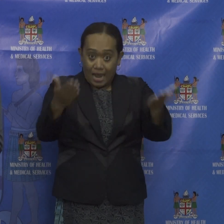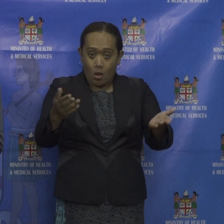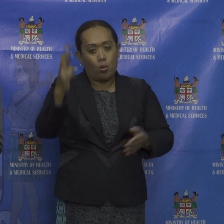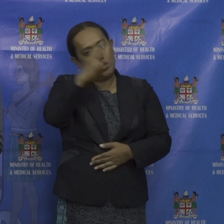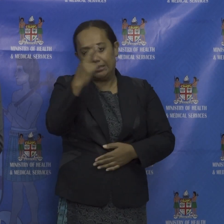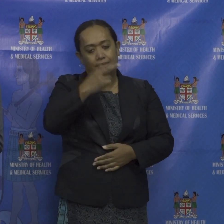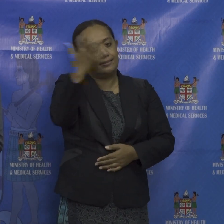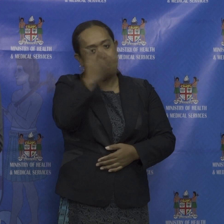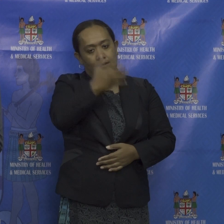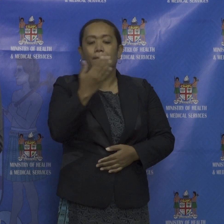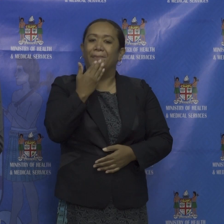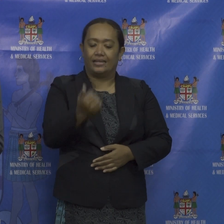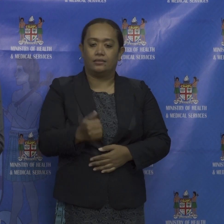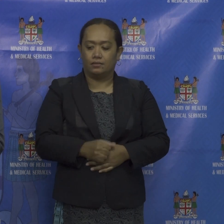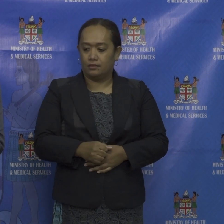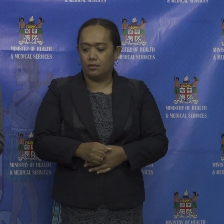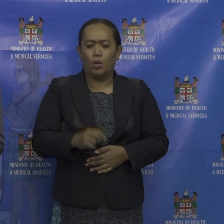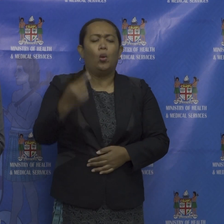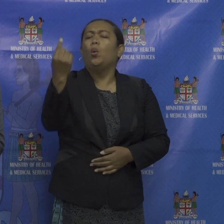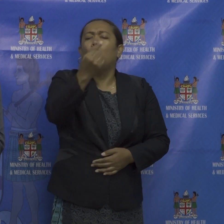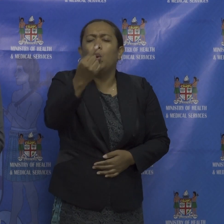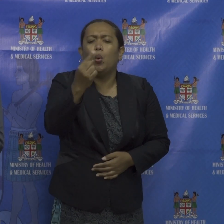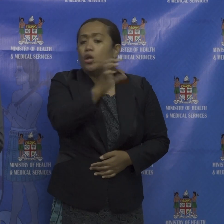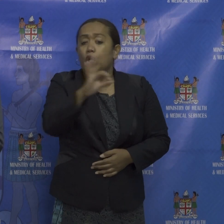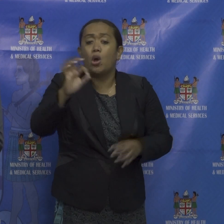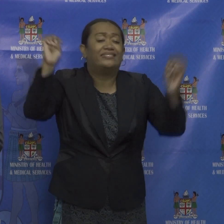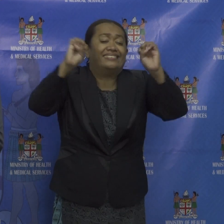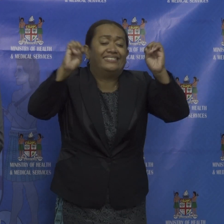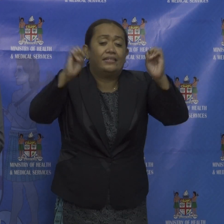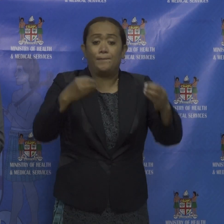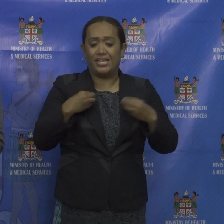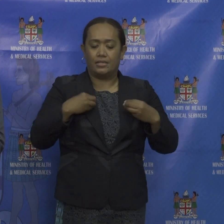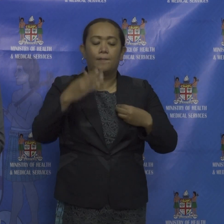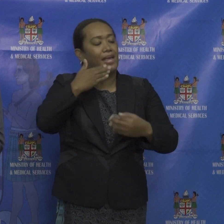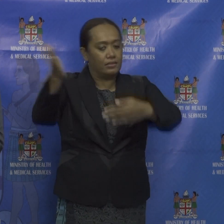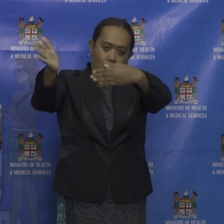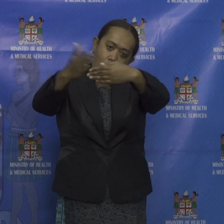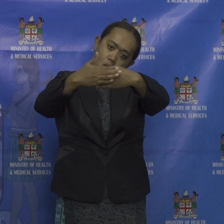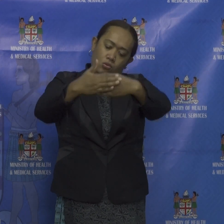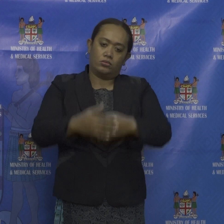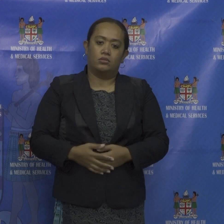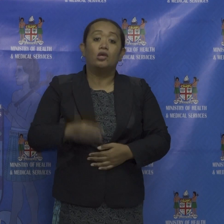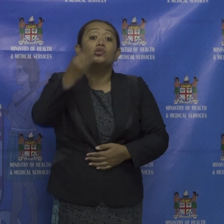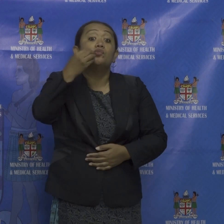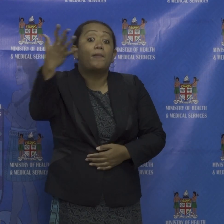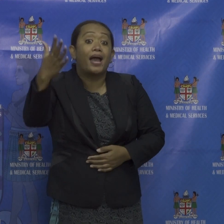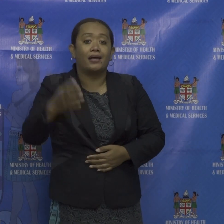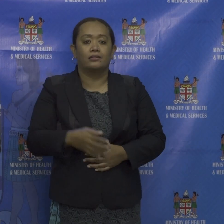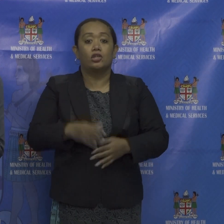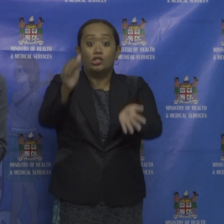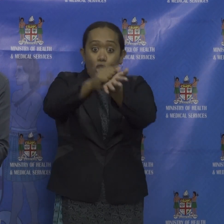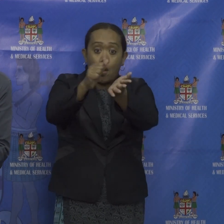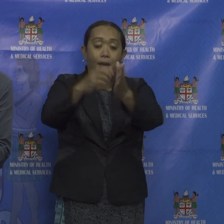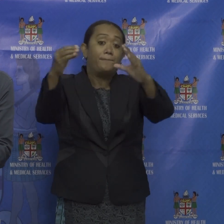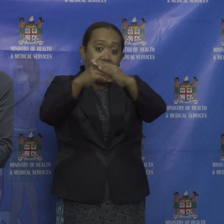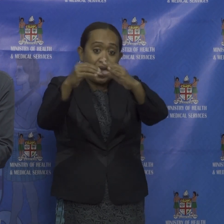risk. These non-essential businesses should close. Nationwide, supermarkets, shops,